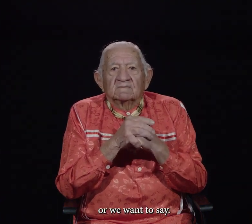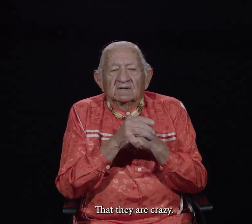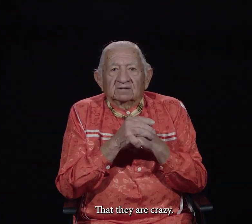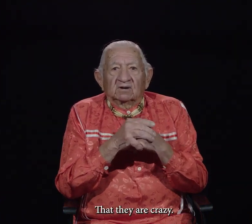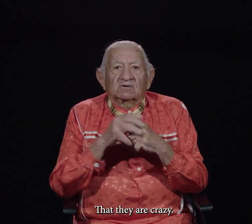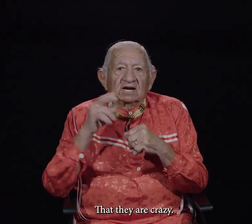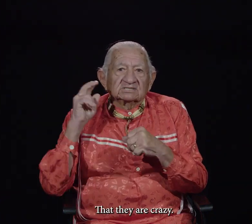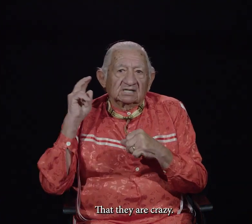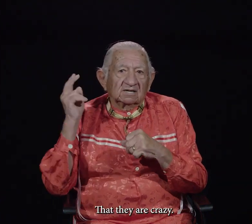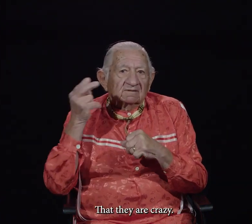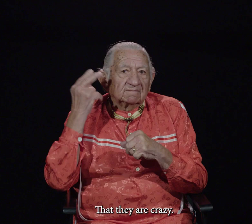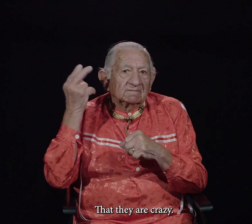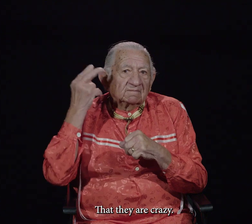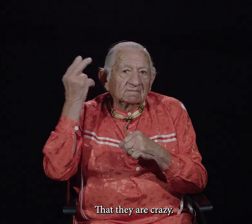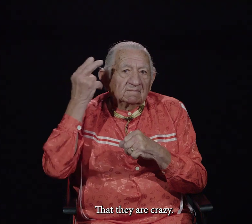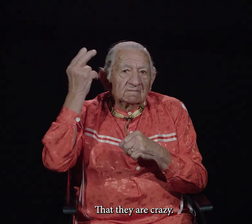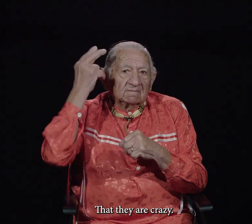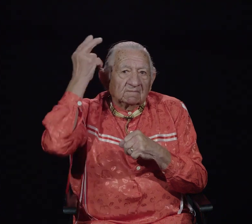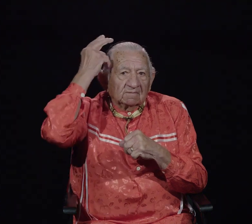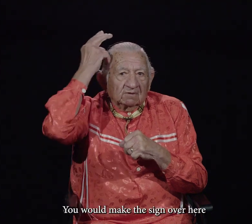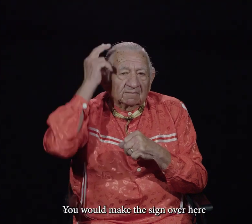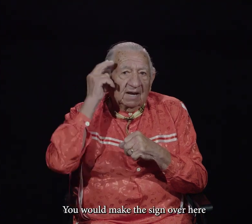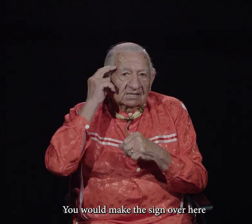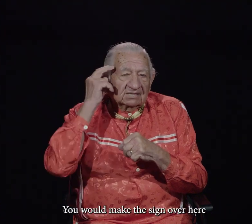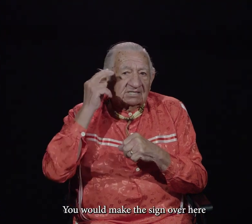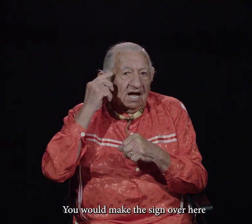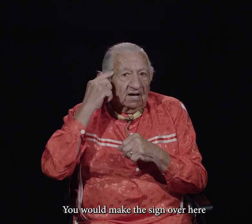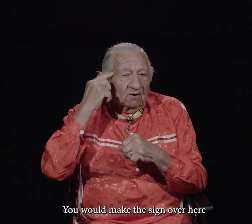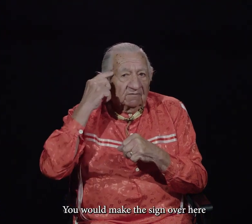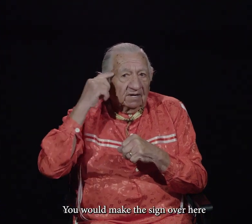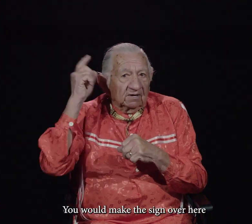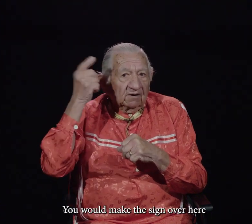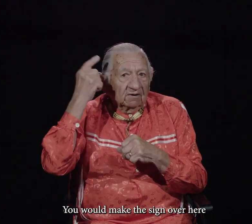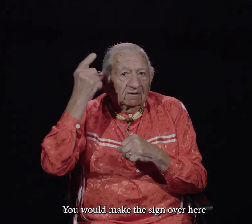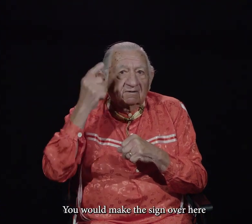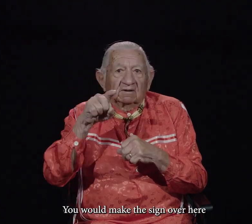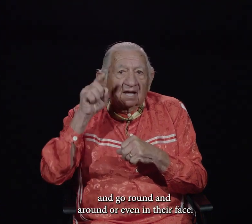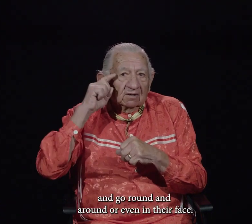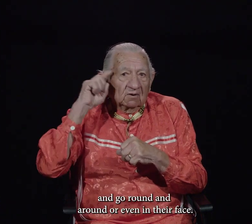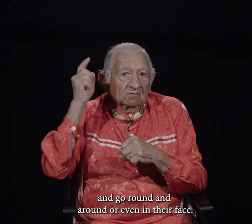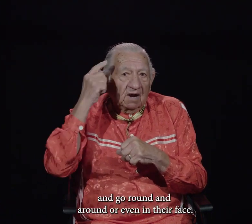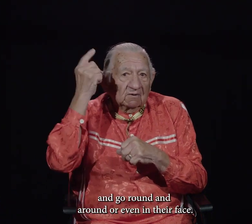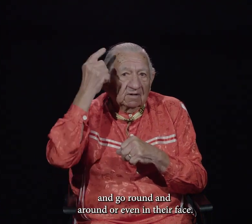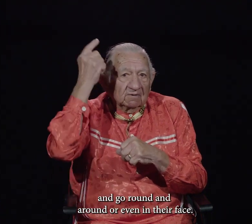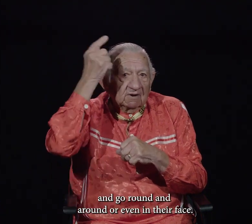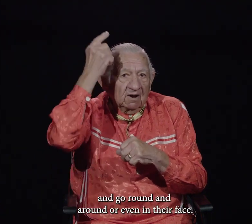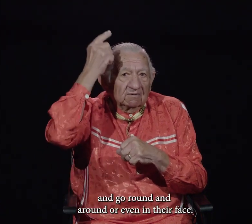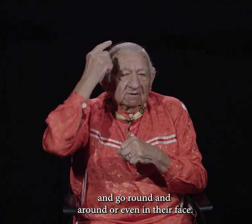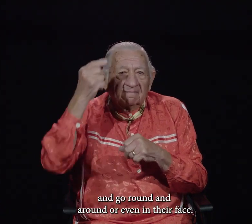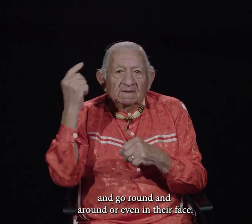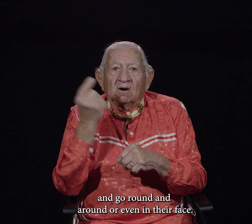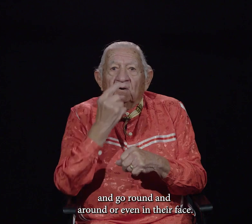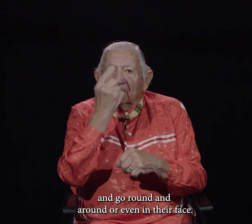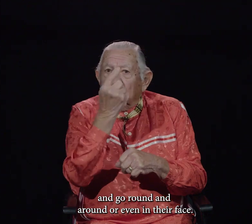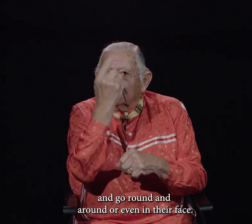that they're crazy, you would make the sign over here and go round and around, or even